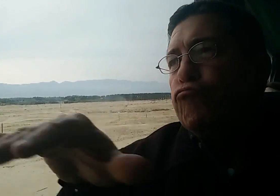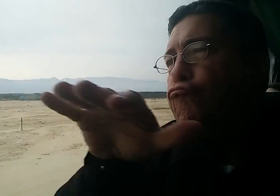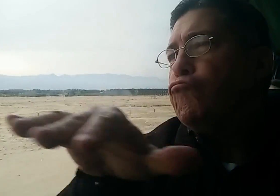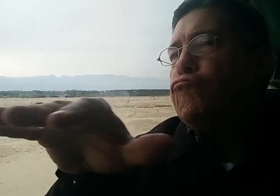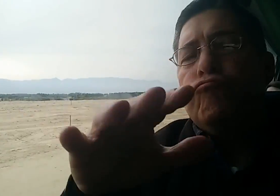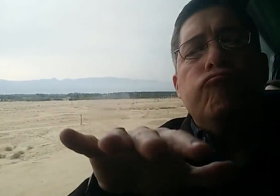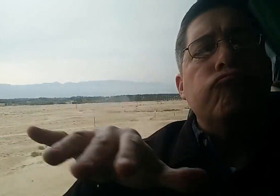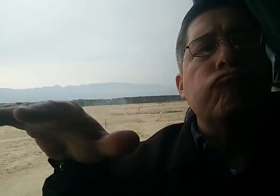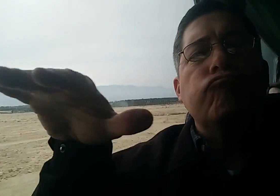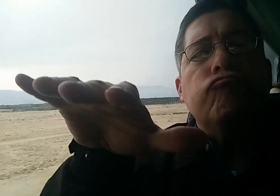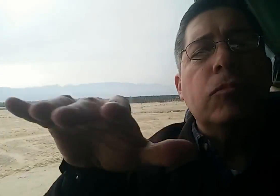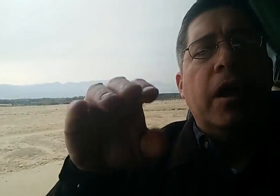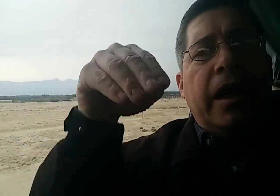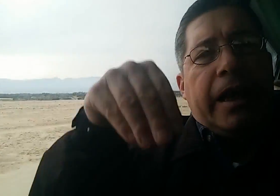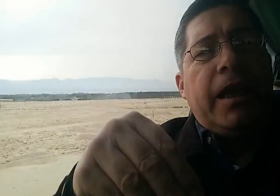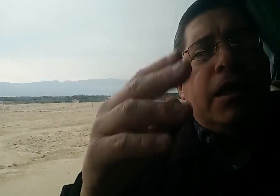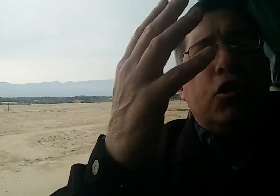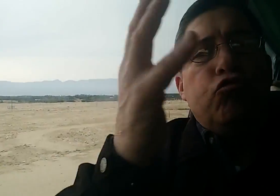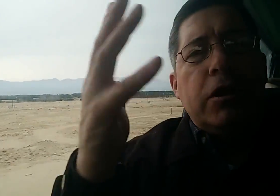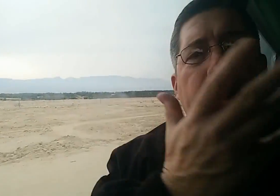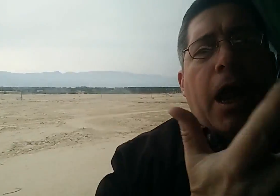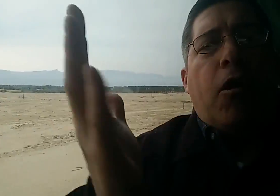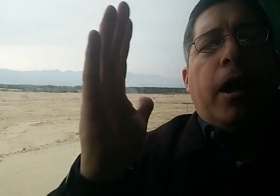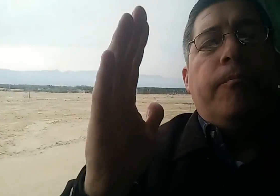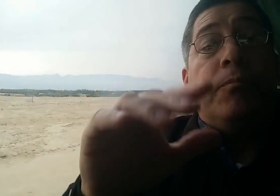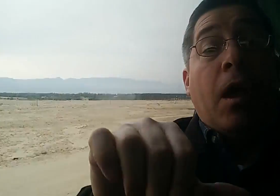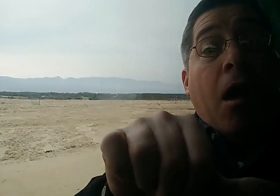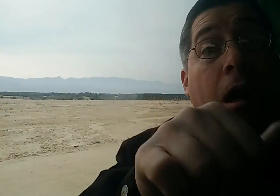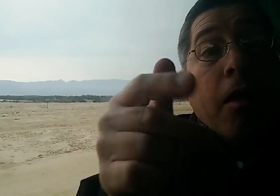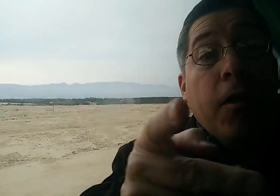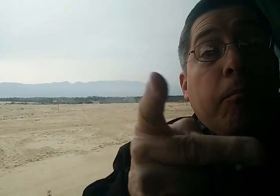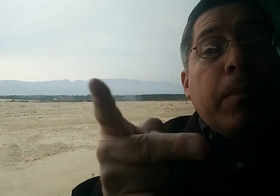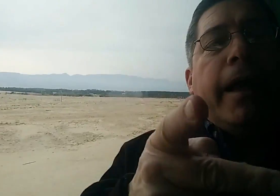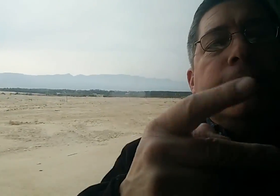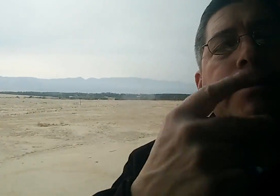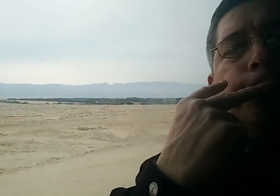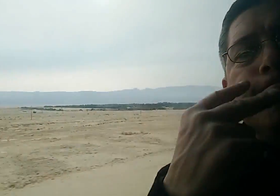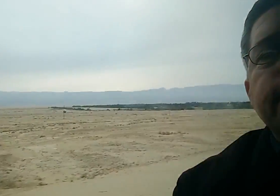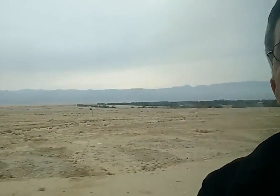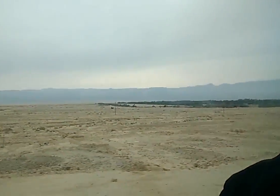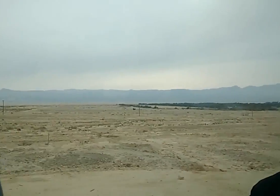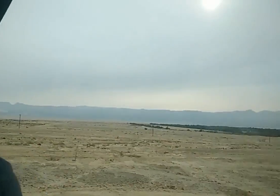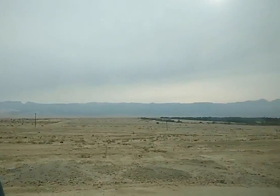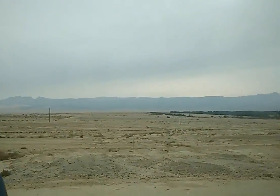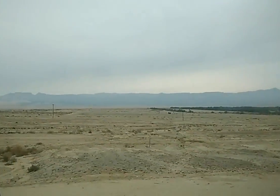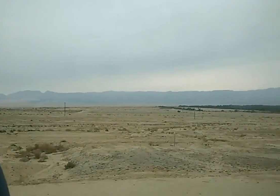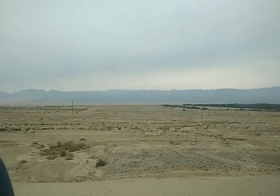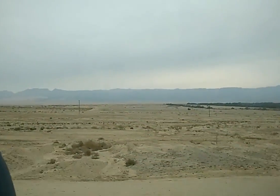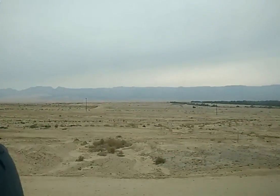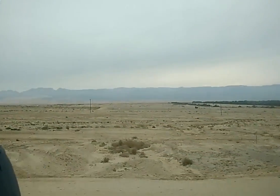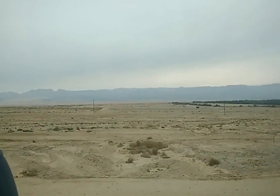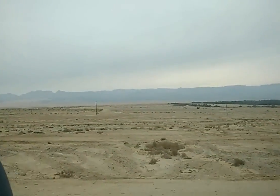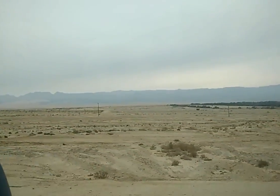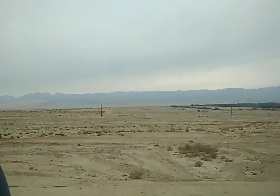water's moved into this area. If things are irrigated, the trees will grow wonderfully. But then you can see right next to that, there's